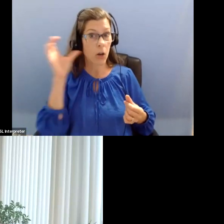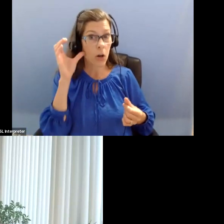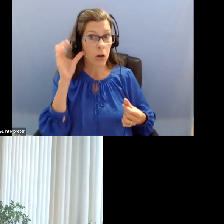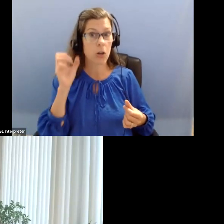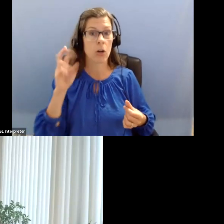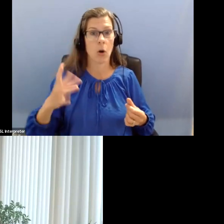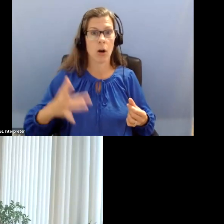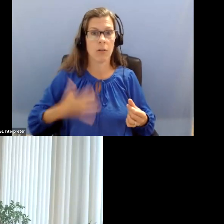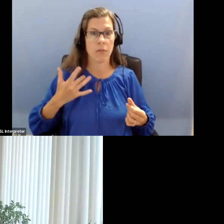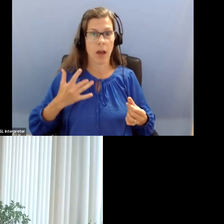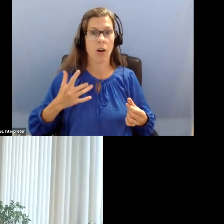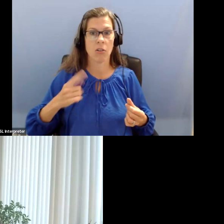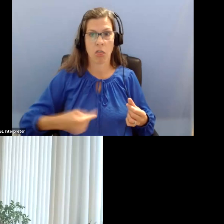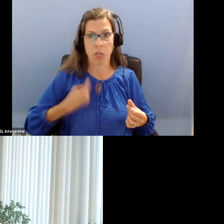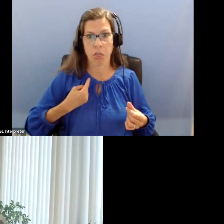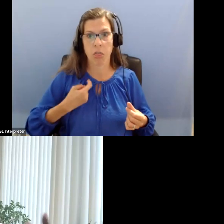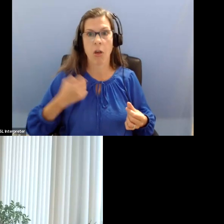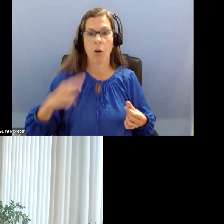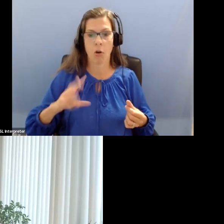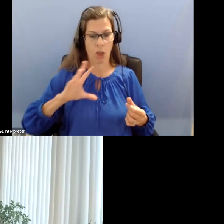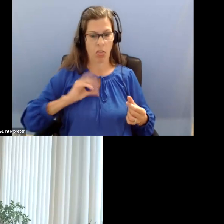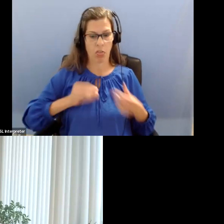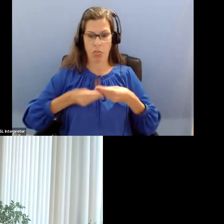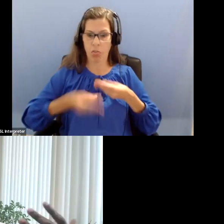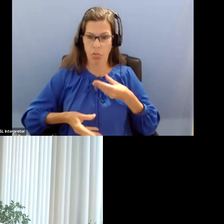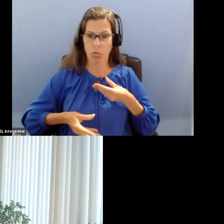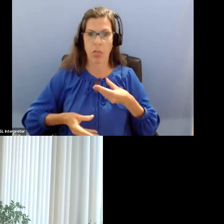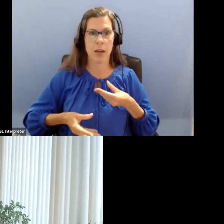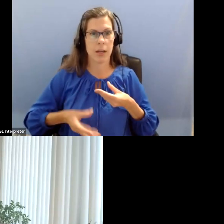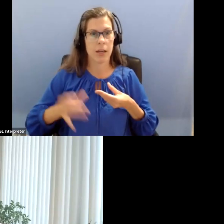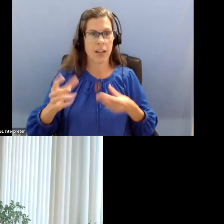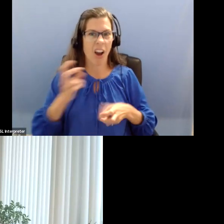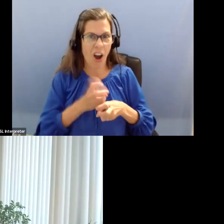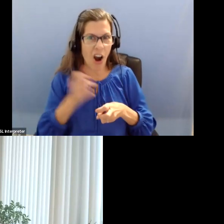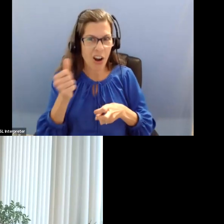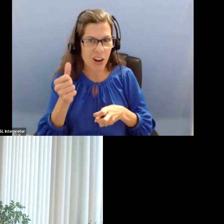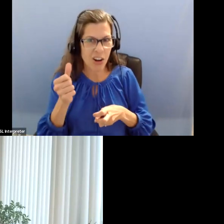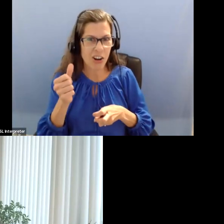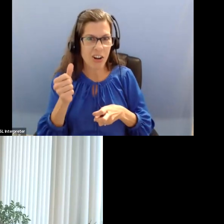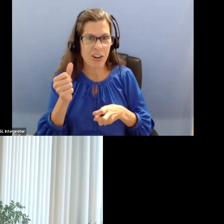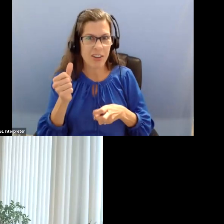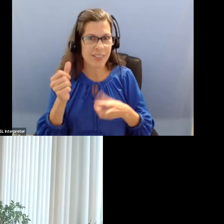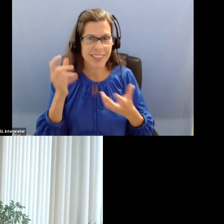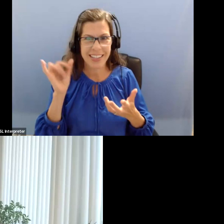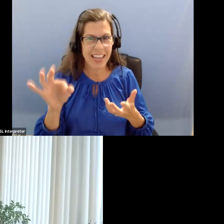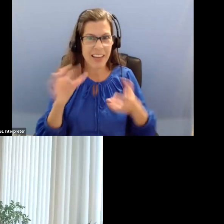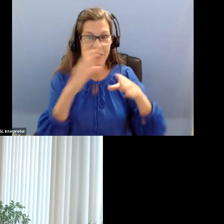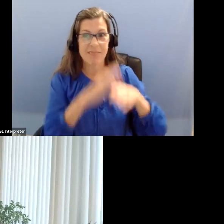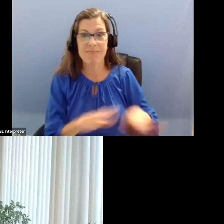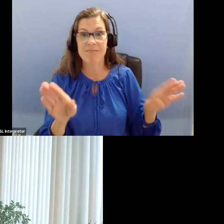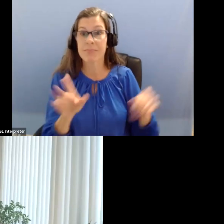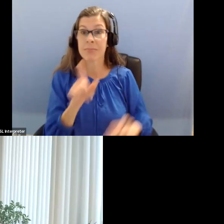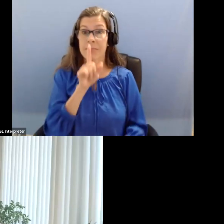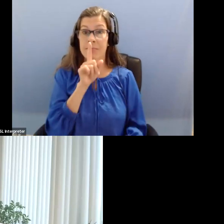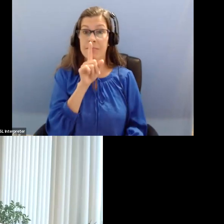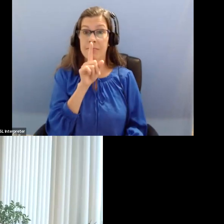the person is silent. I mean, I may speculate, but I hate to try to assume what somebody is thinking or feeling. It's much